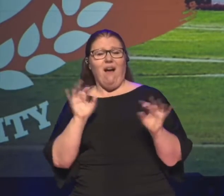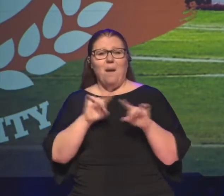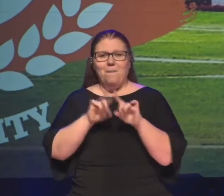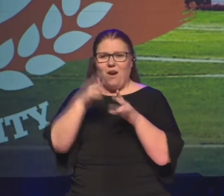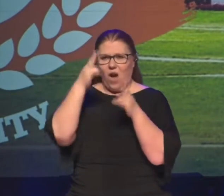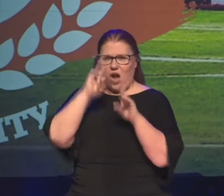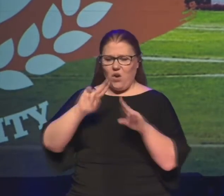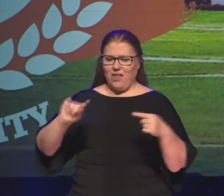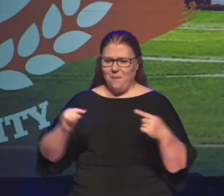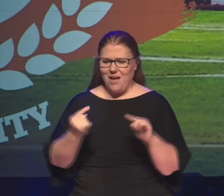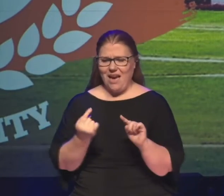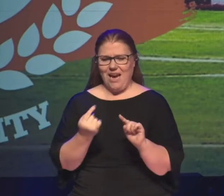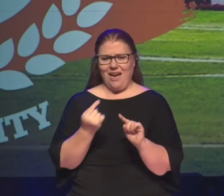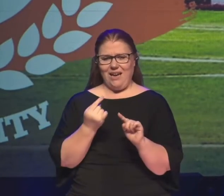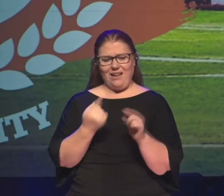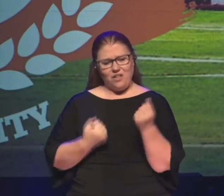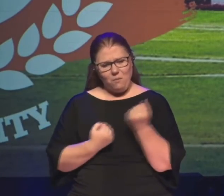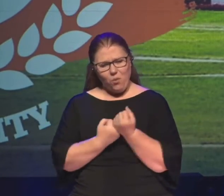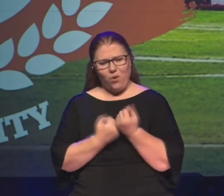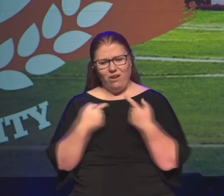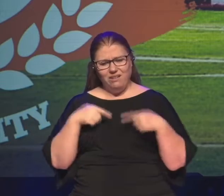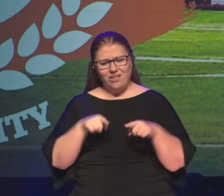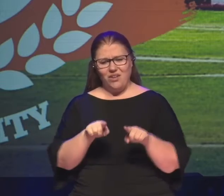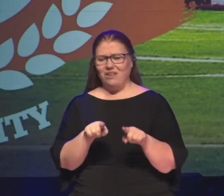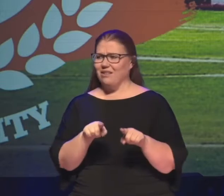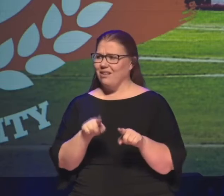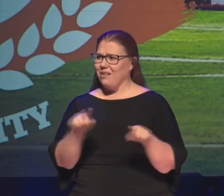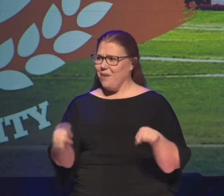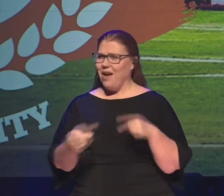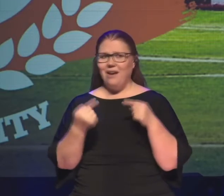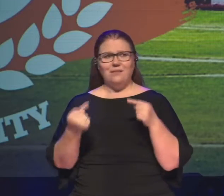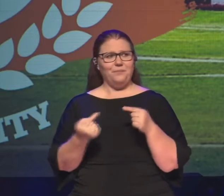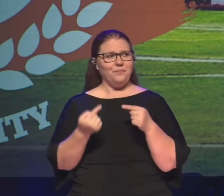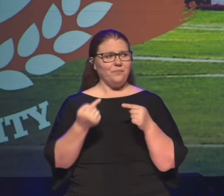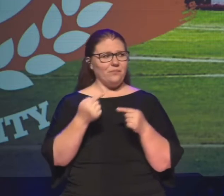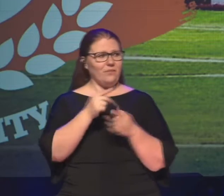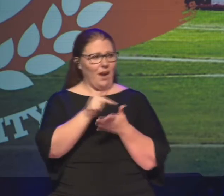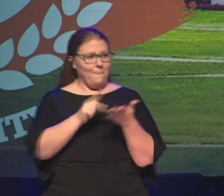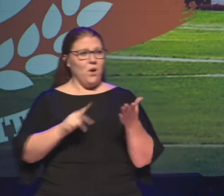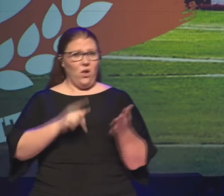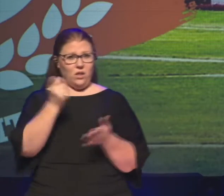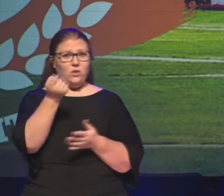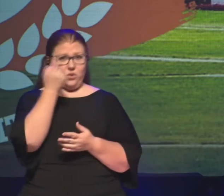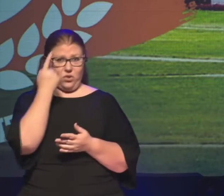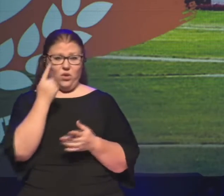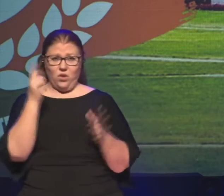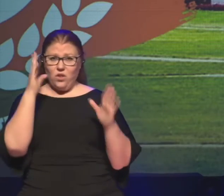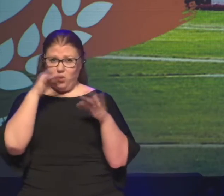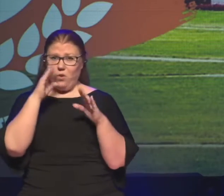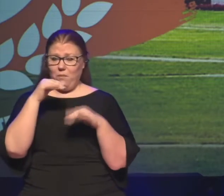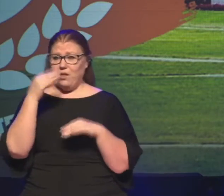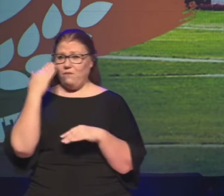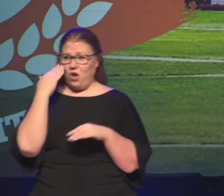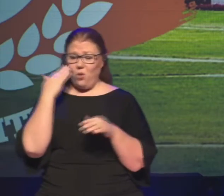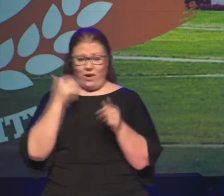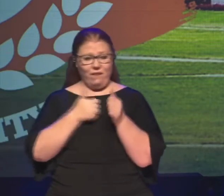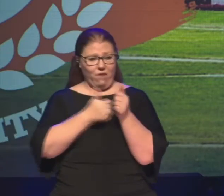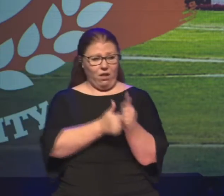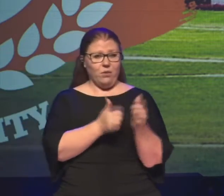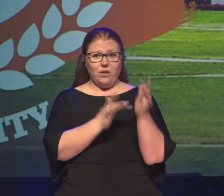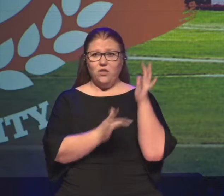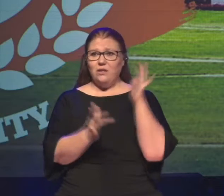pain and being present in it. And Paul, in particular, he certainly understood the trouble of knowing and following